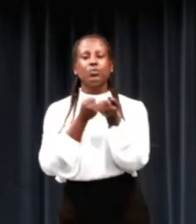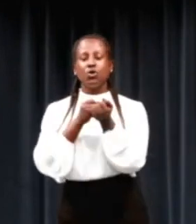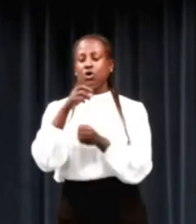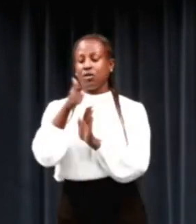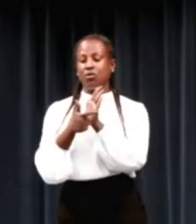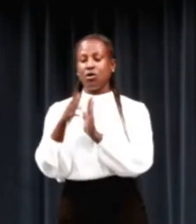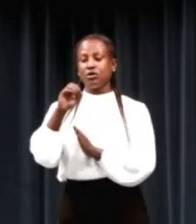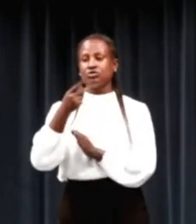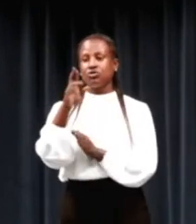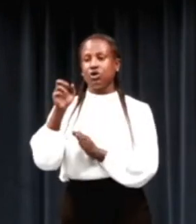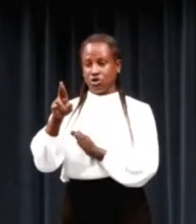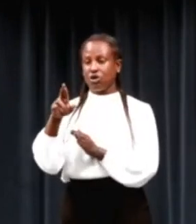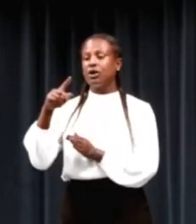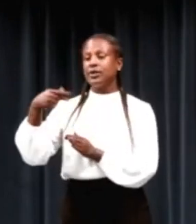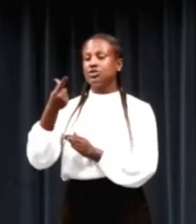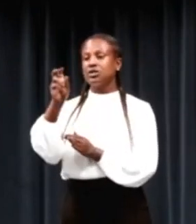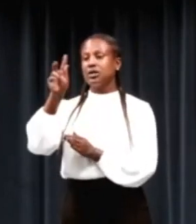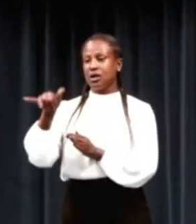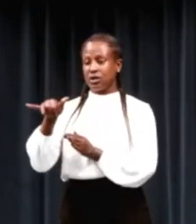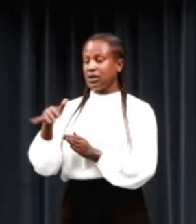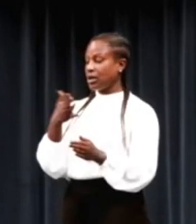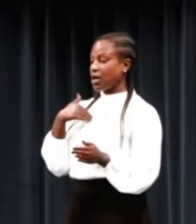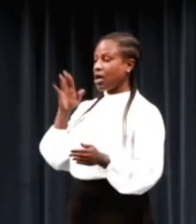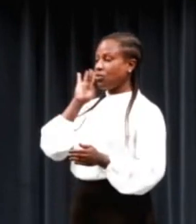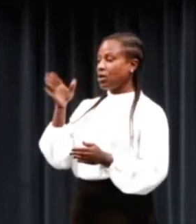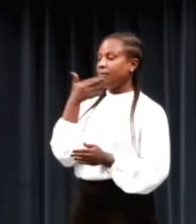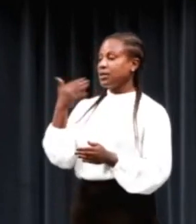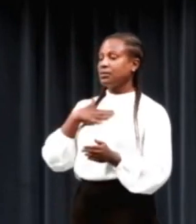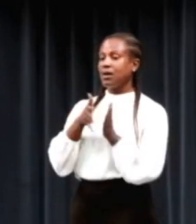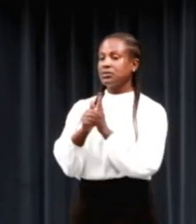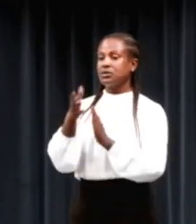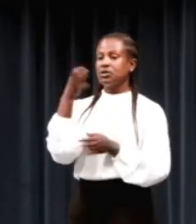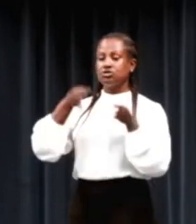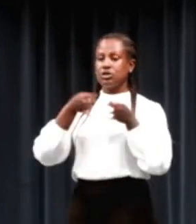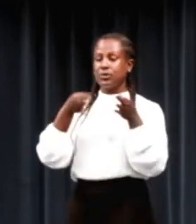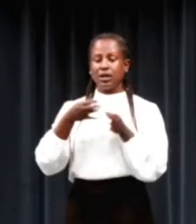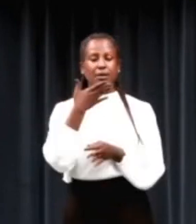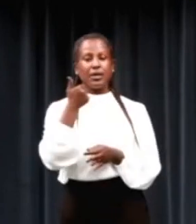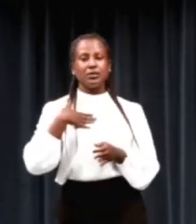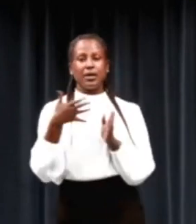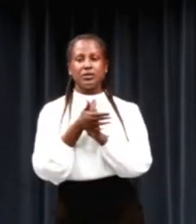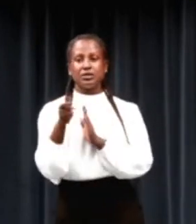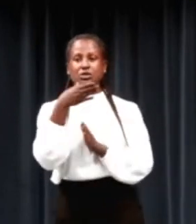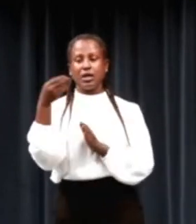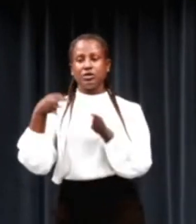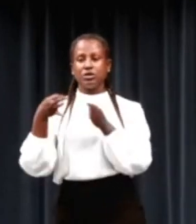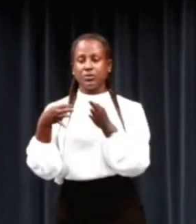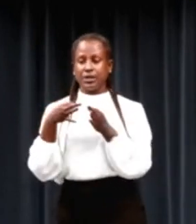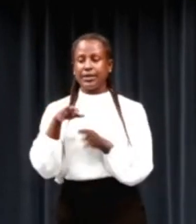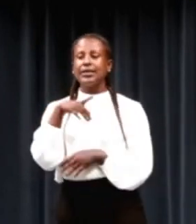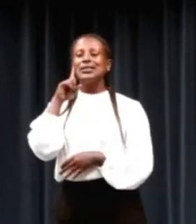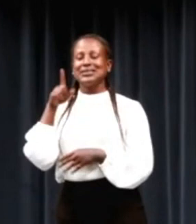And that I will. And that I will. To the best of my skill and judgment. To the best of my skill and judgment. Diligently and faithfully.